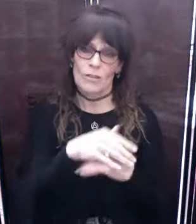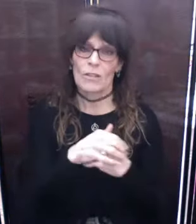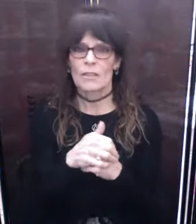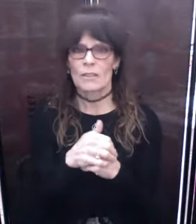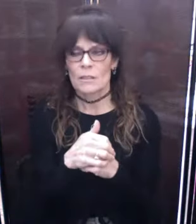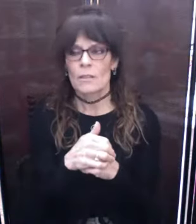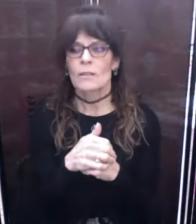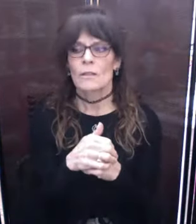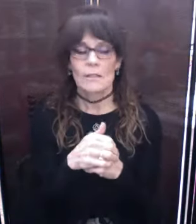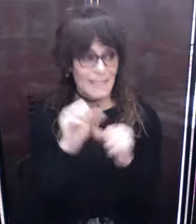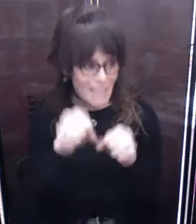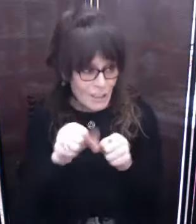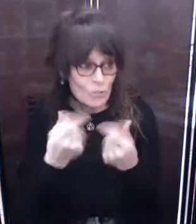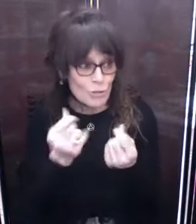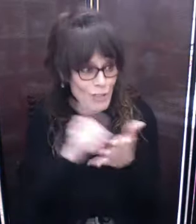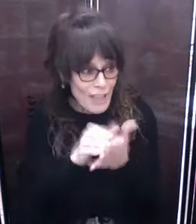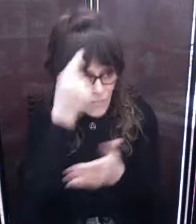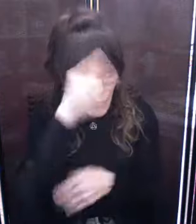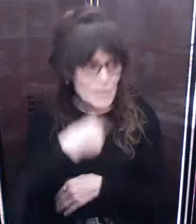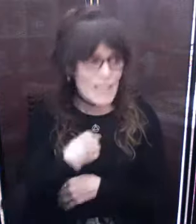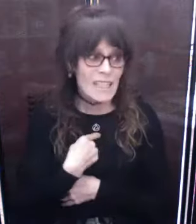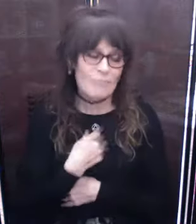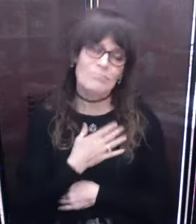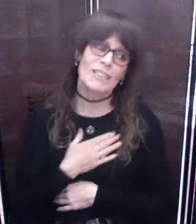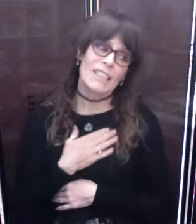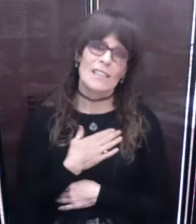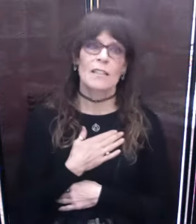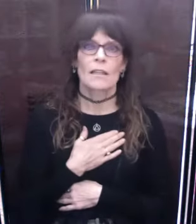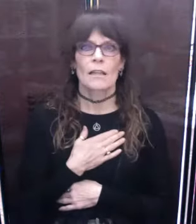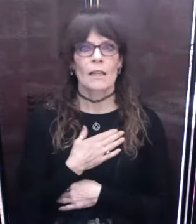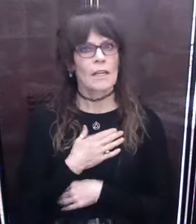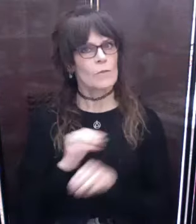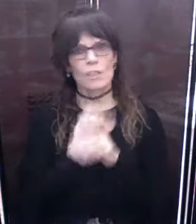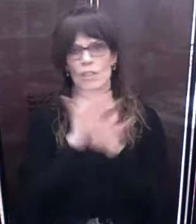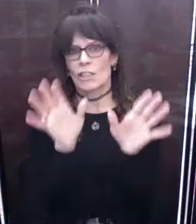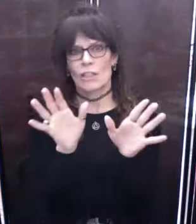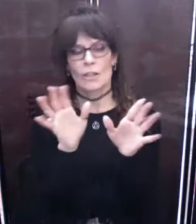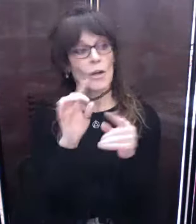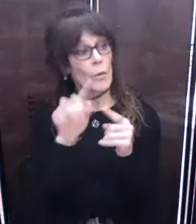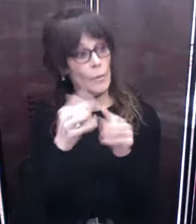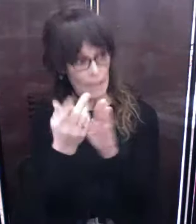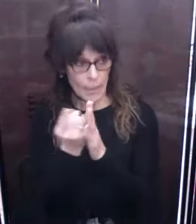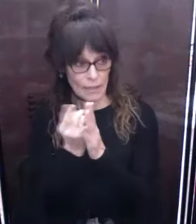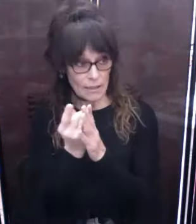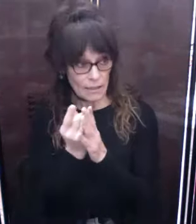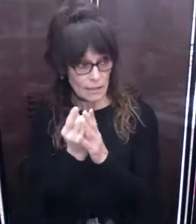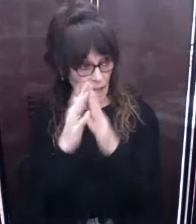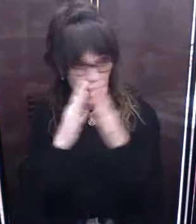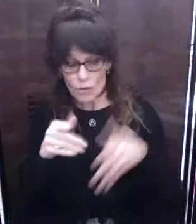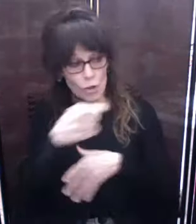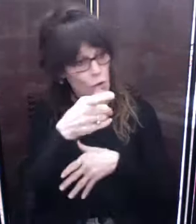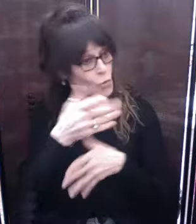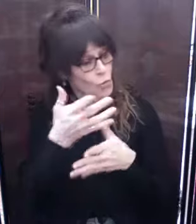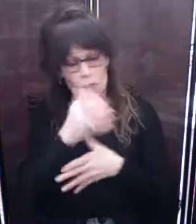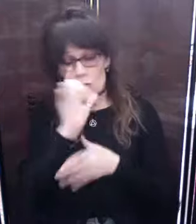Can you do that for me, please? And she made it clear. She said, when we get back to the house, you want to drink with your cousins? You go right ahead.